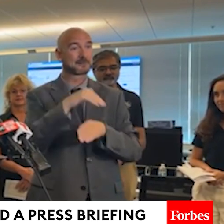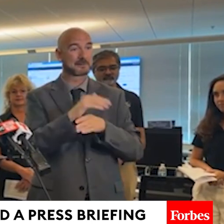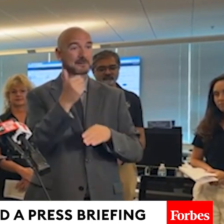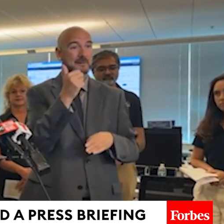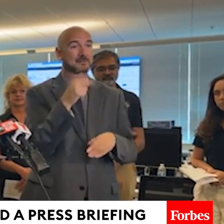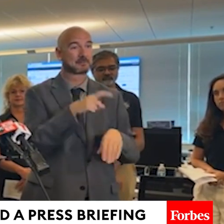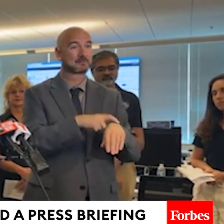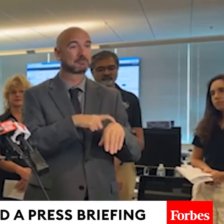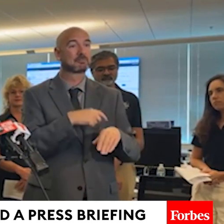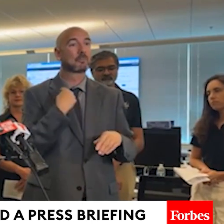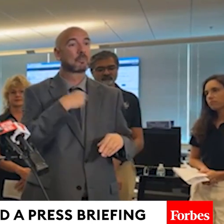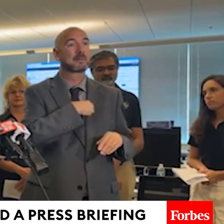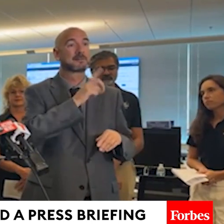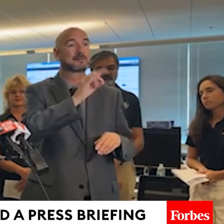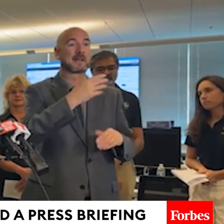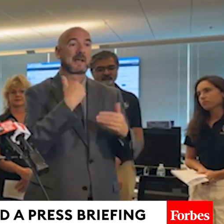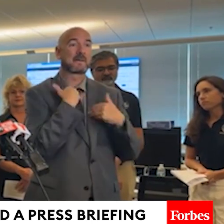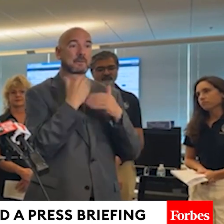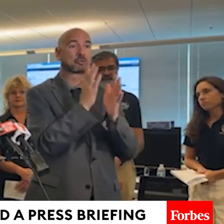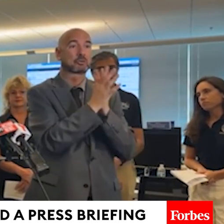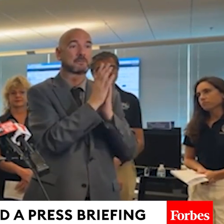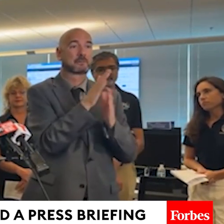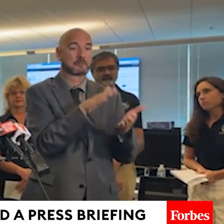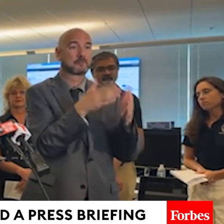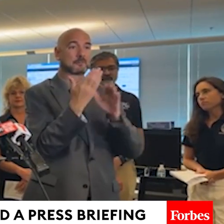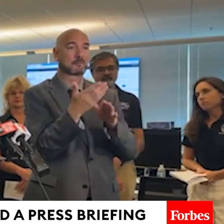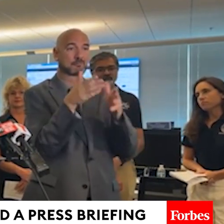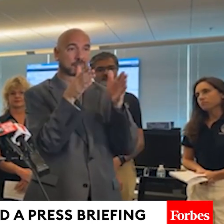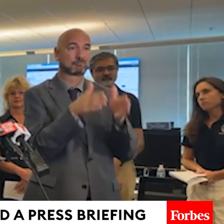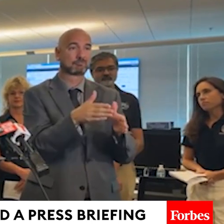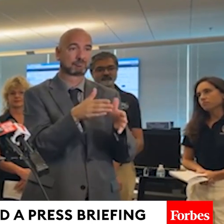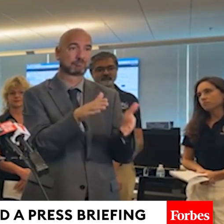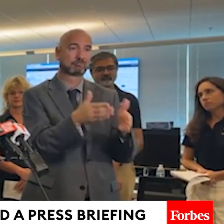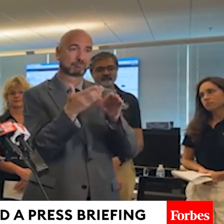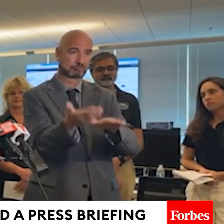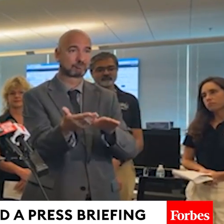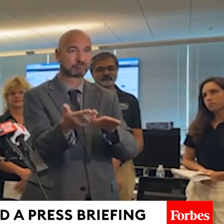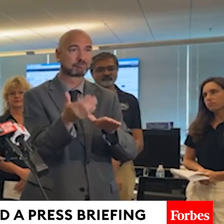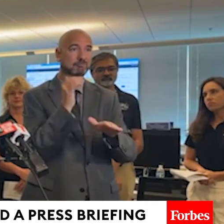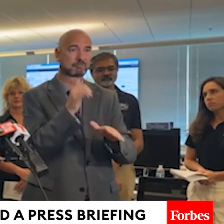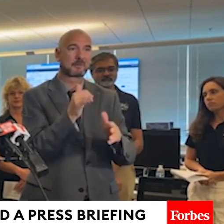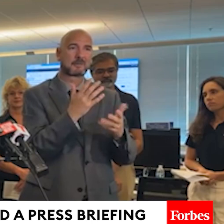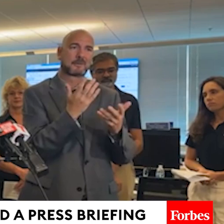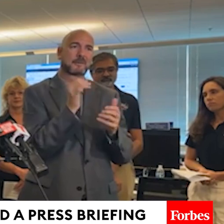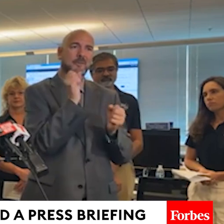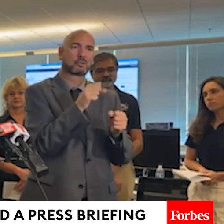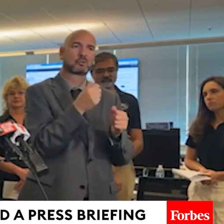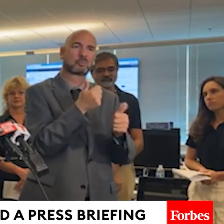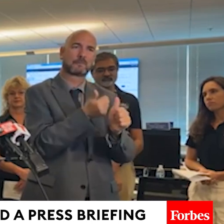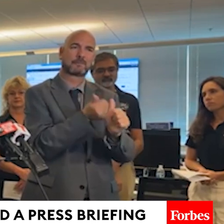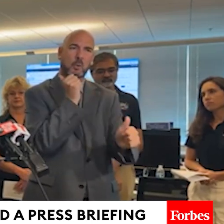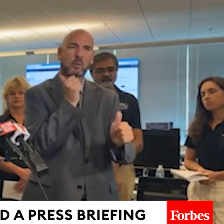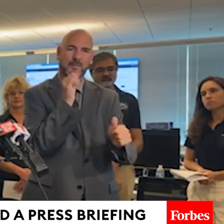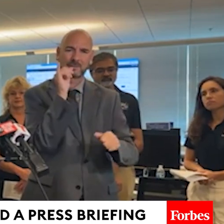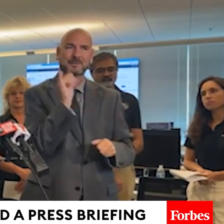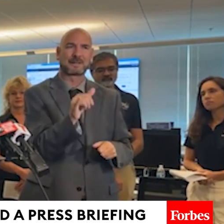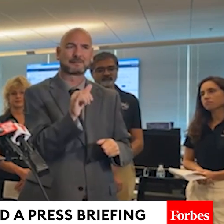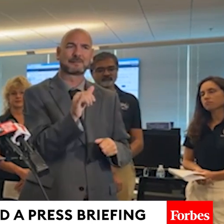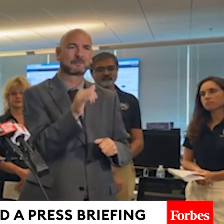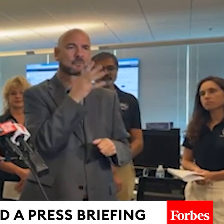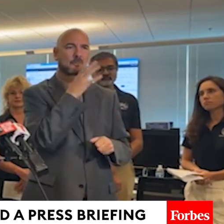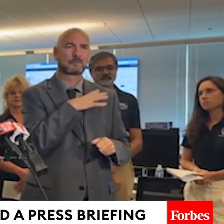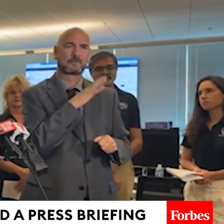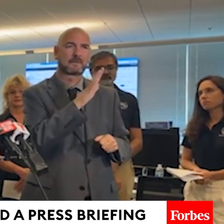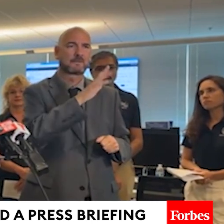had a traffic fatality. And in that situation, we're trying to avoid that. It's very tragic that a 53-year-old woman lost her life last